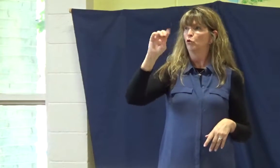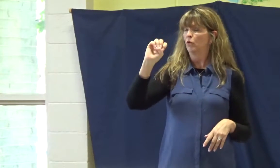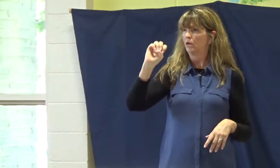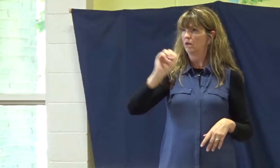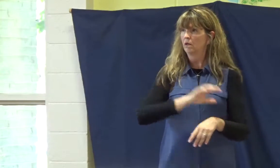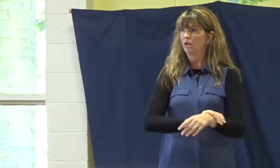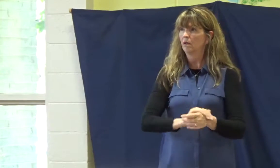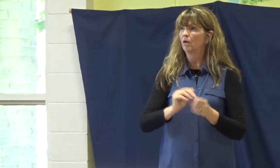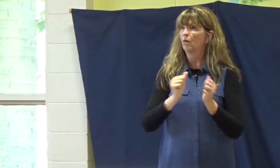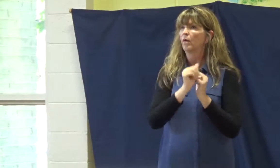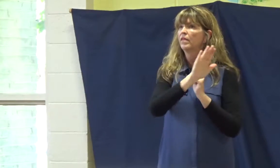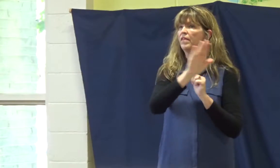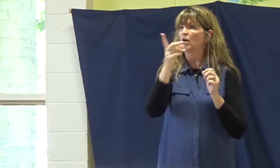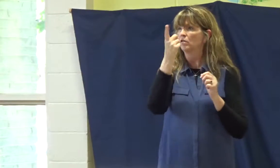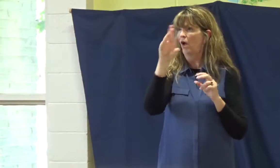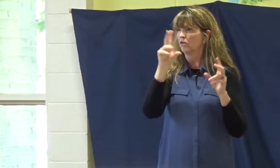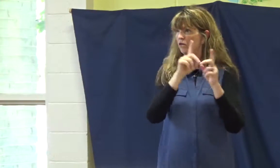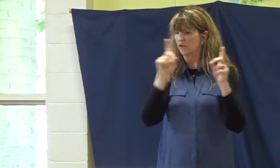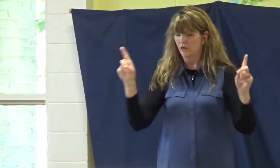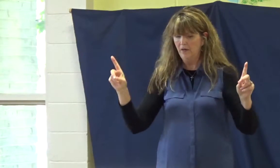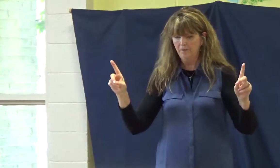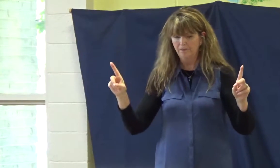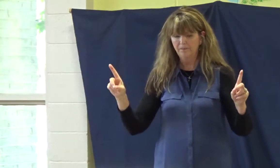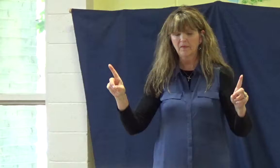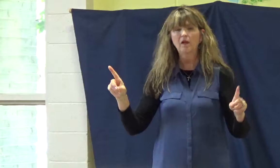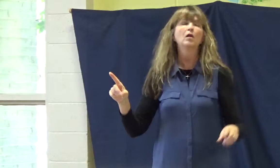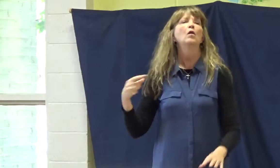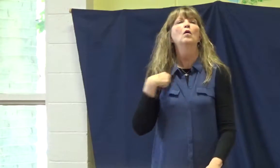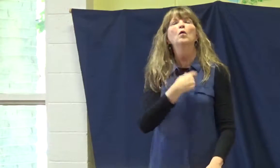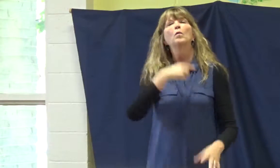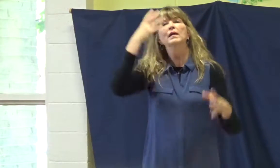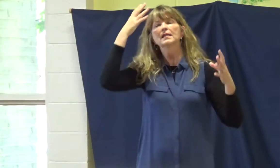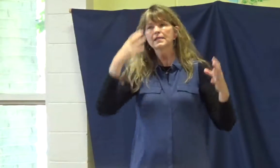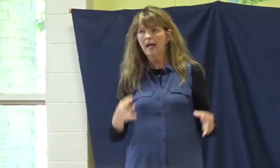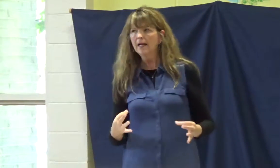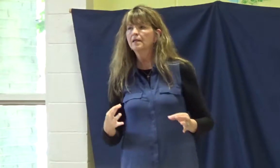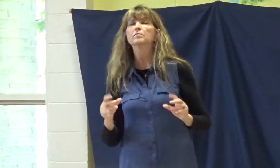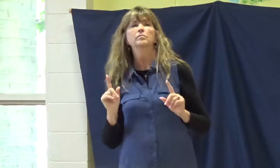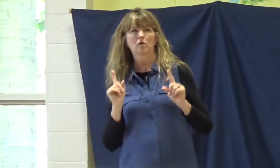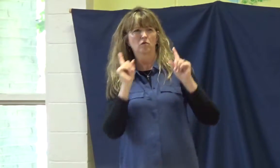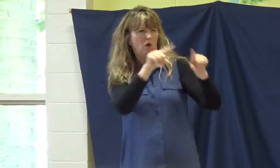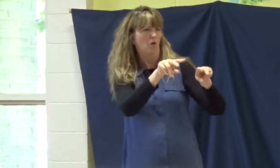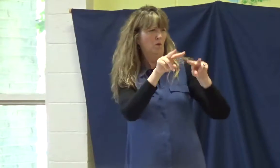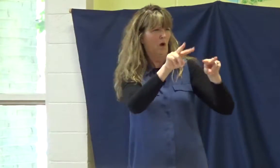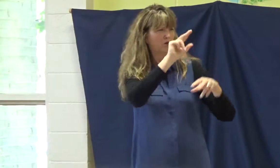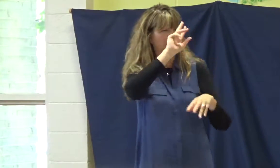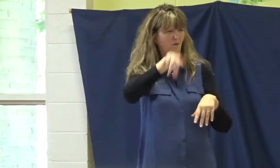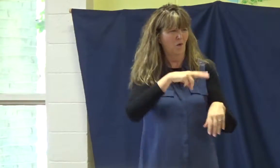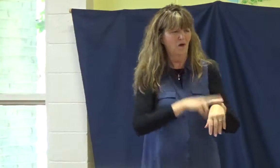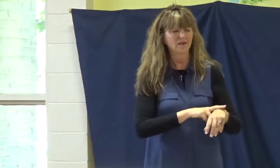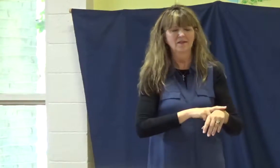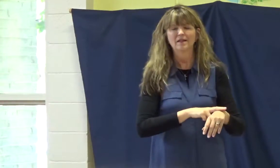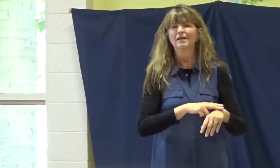graduated from Duke with a doctorate degree, we decided that we would go watch the